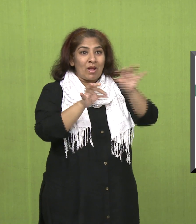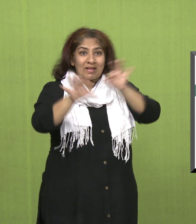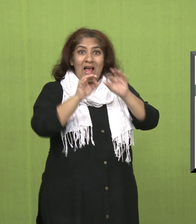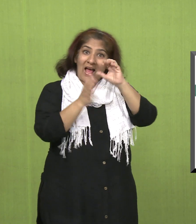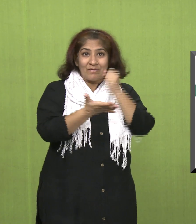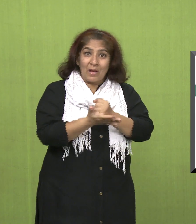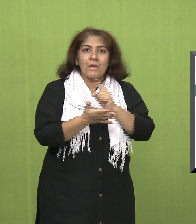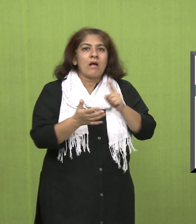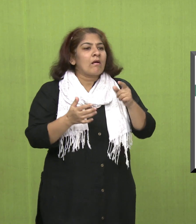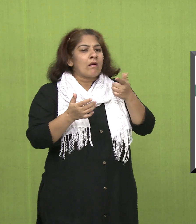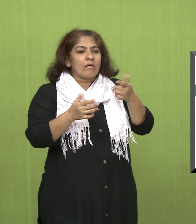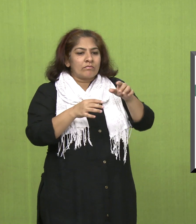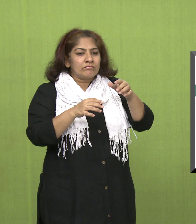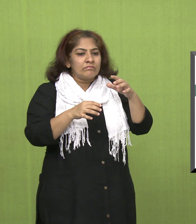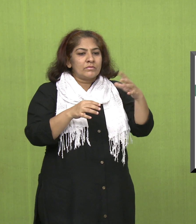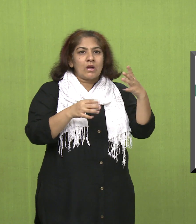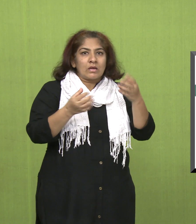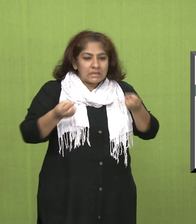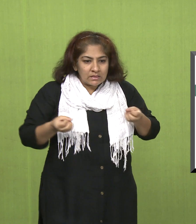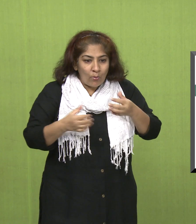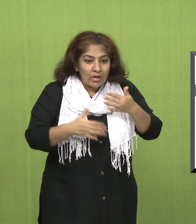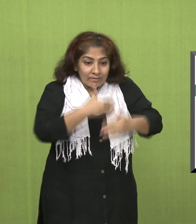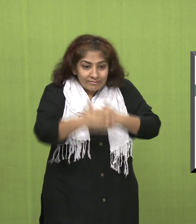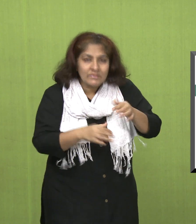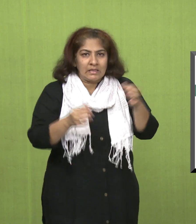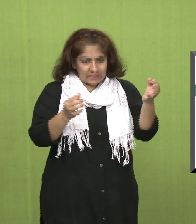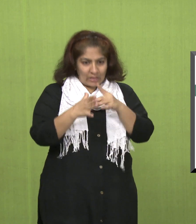if there are some applicants who have applied previously